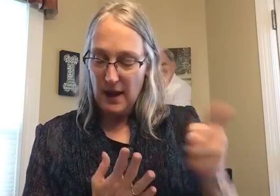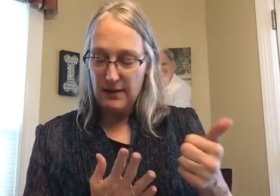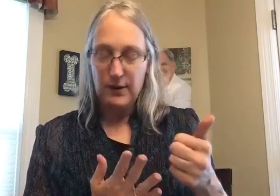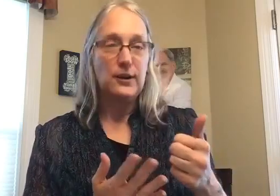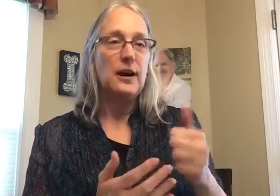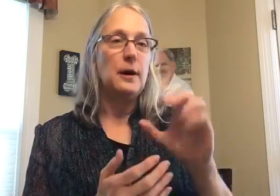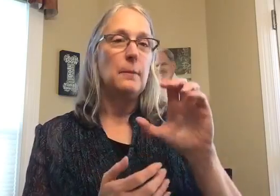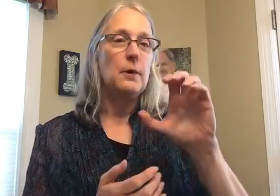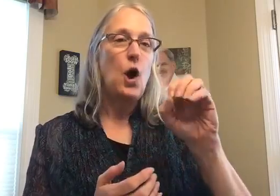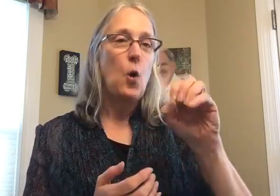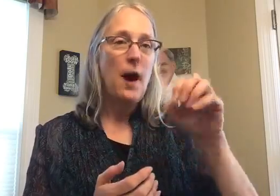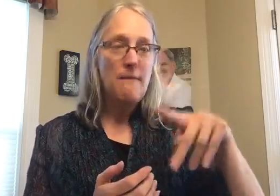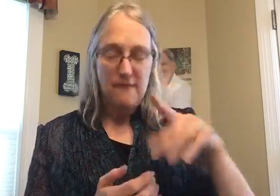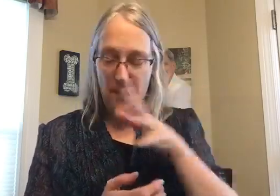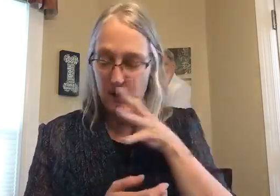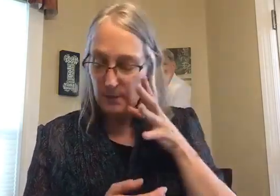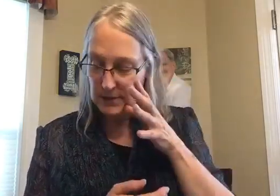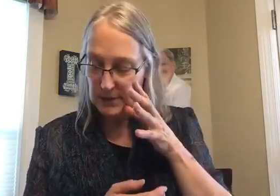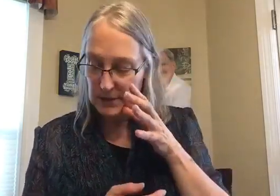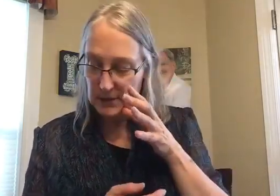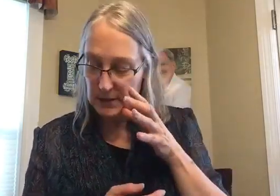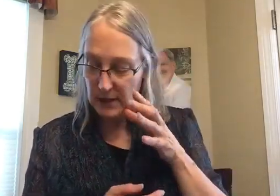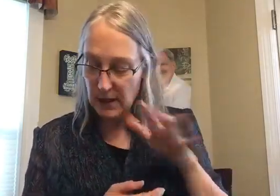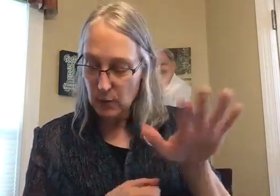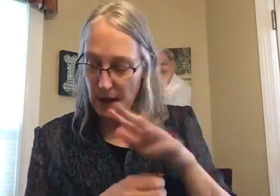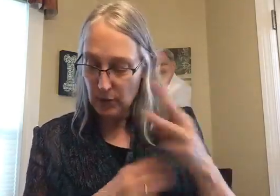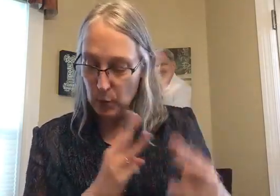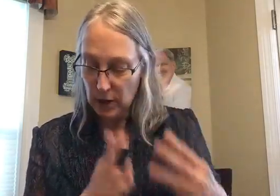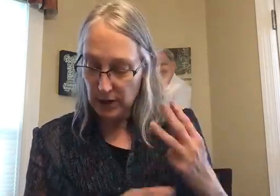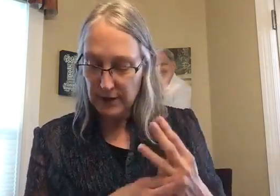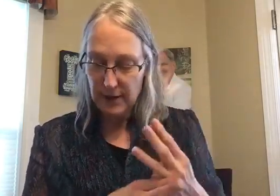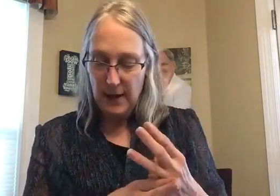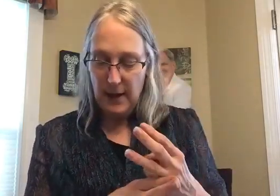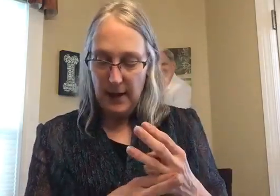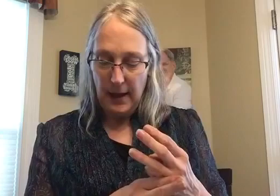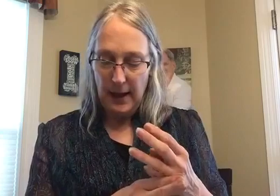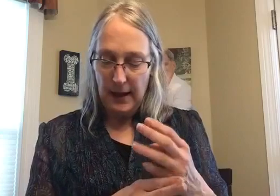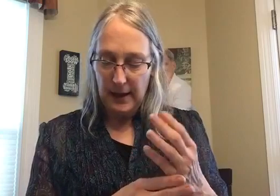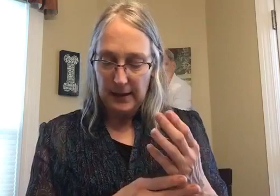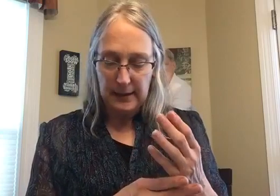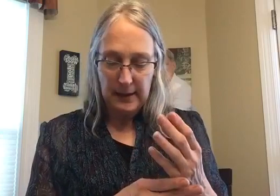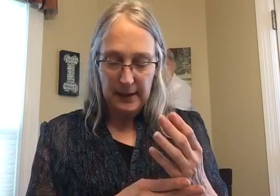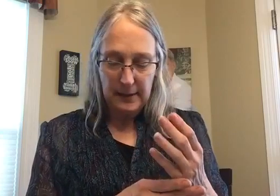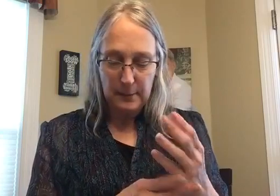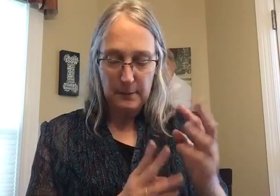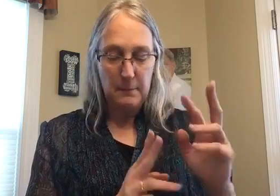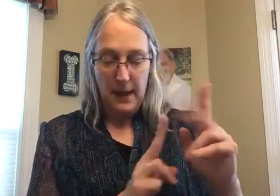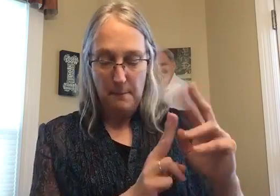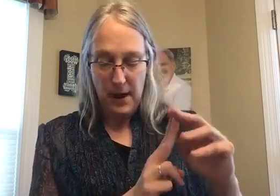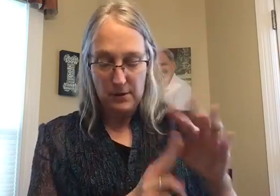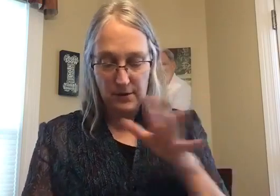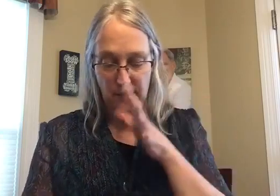other co-op farms around the world and partner